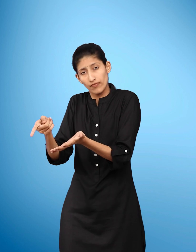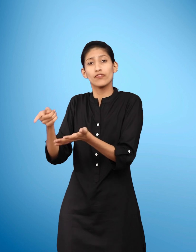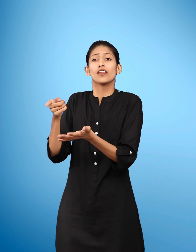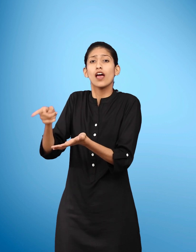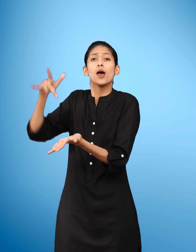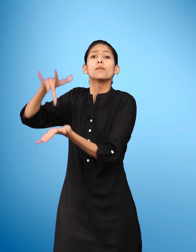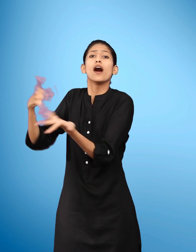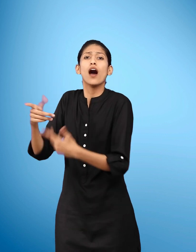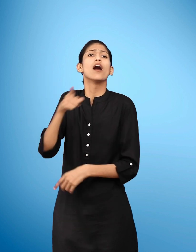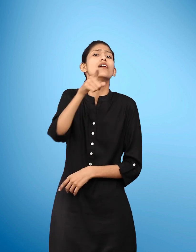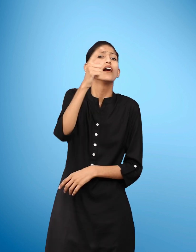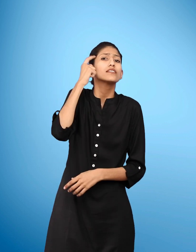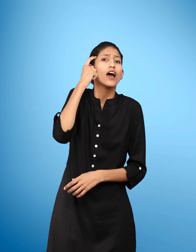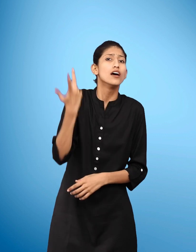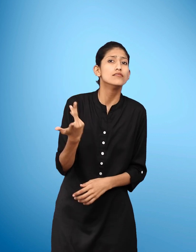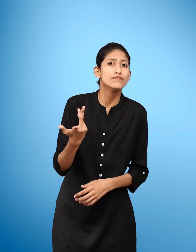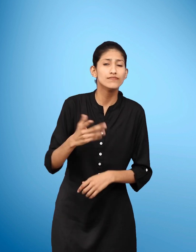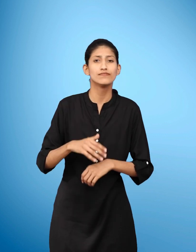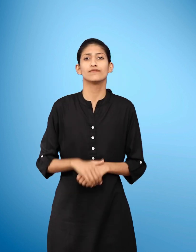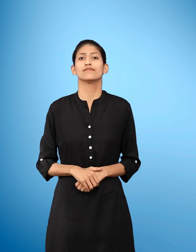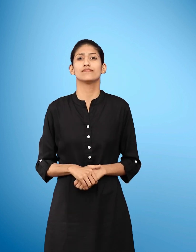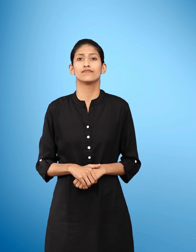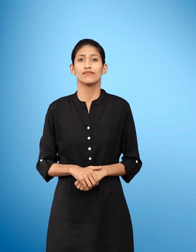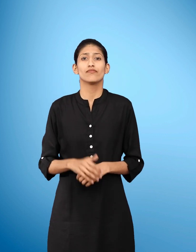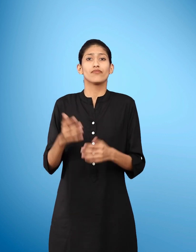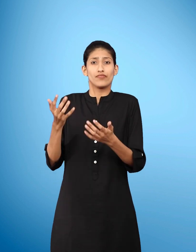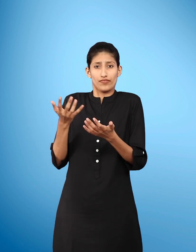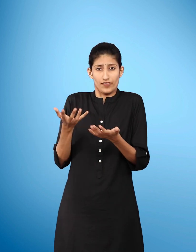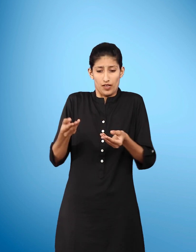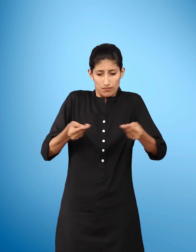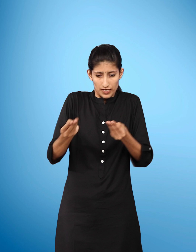How do you think it reached these places?